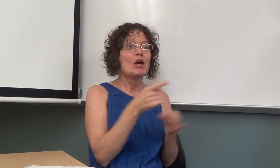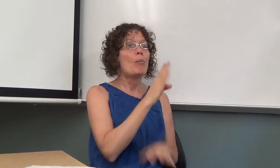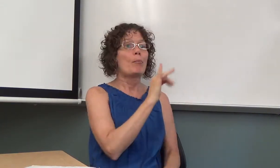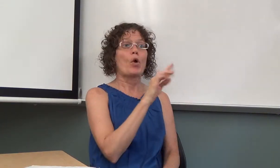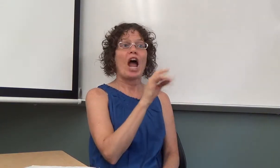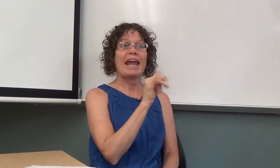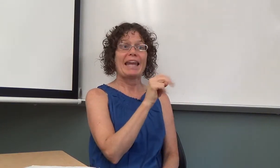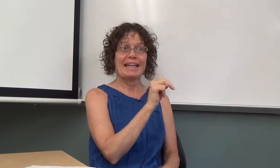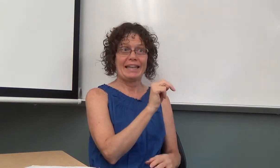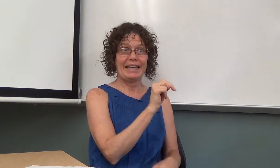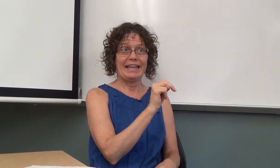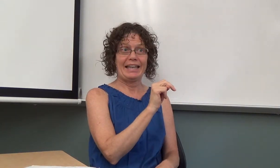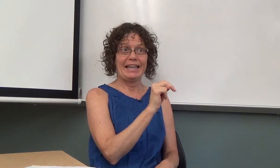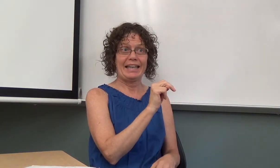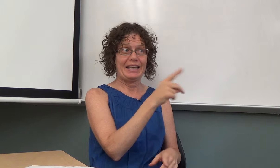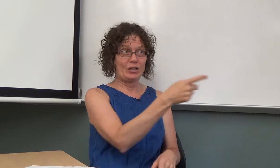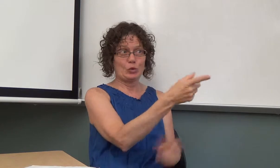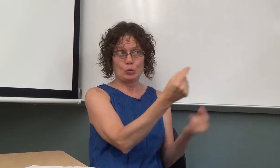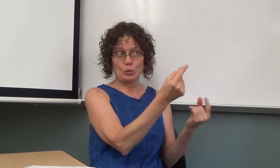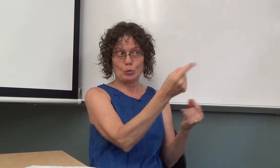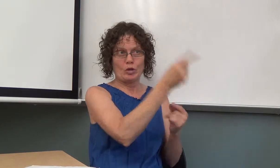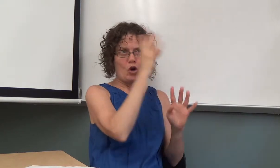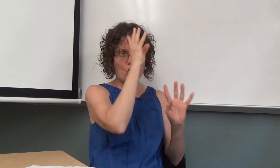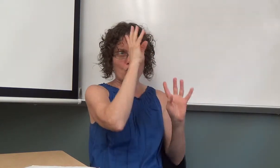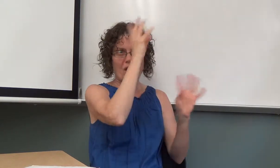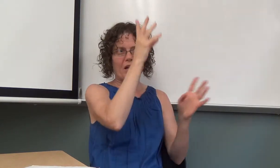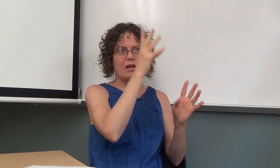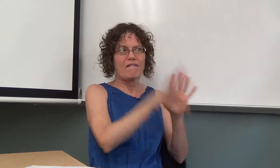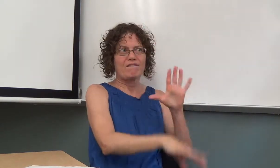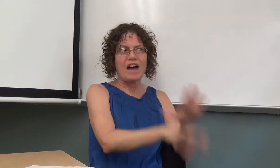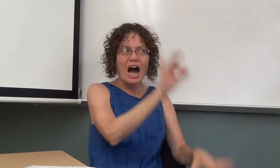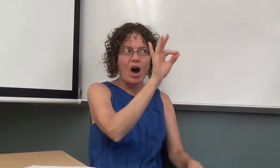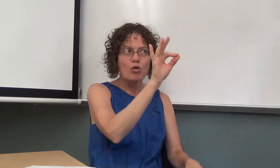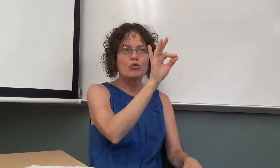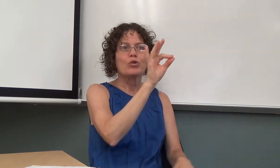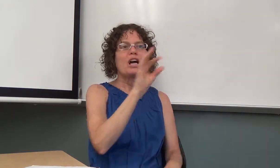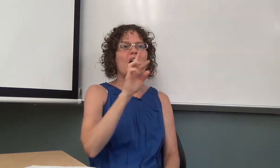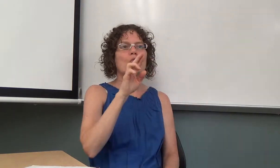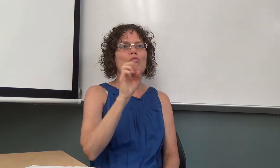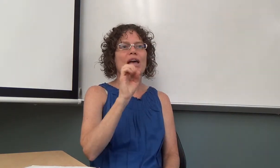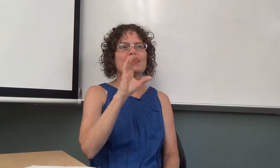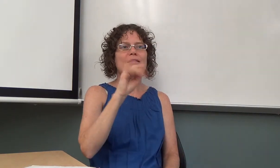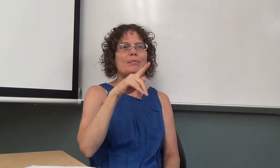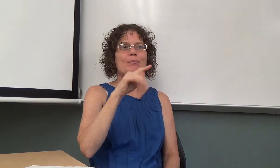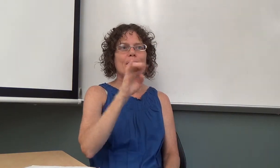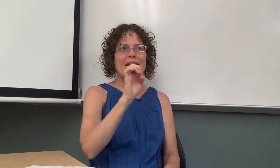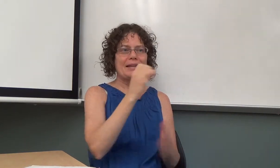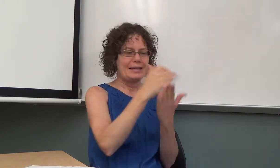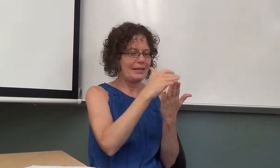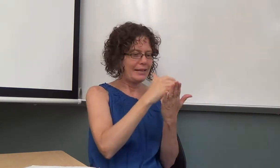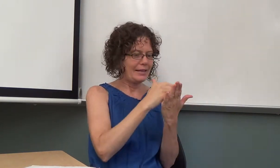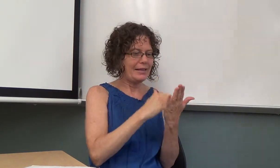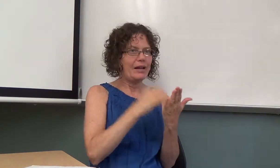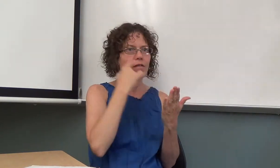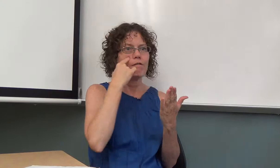what? He created or found a recipe for flatbread, right?